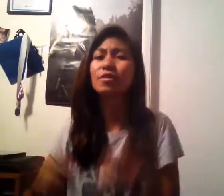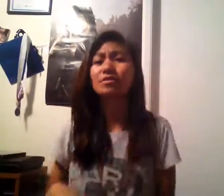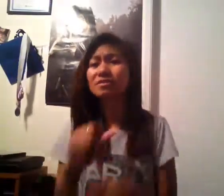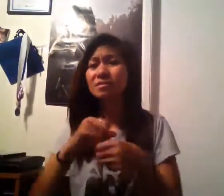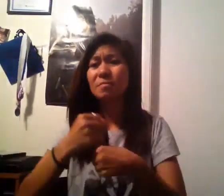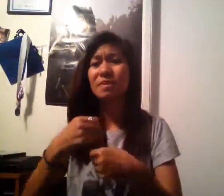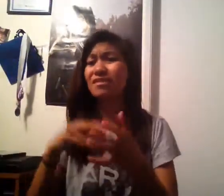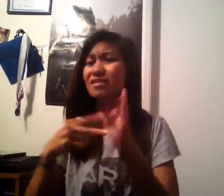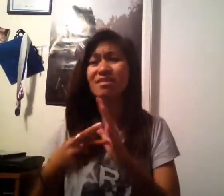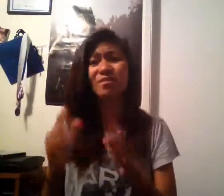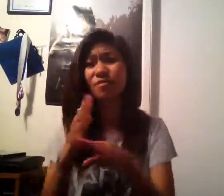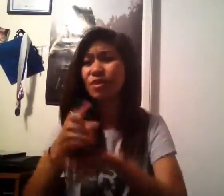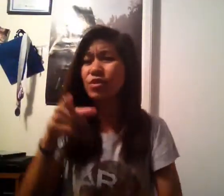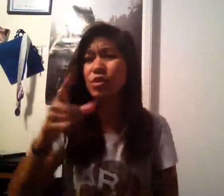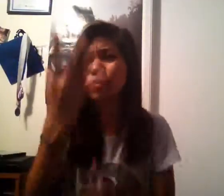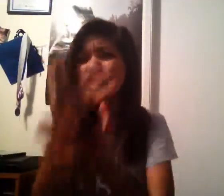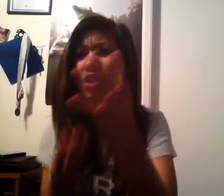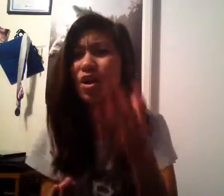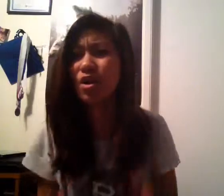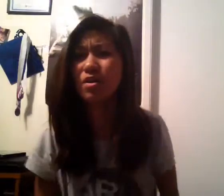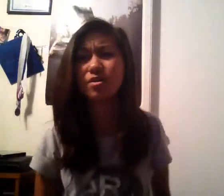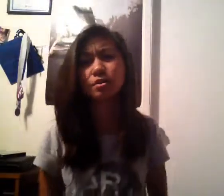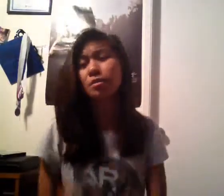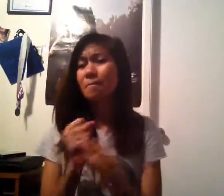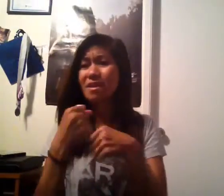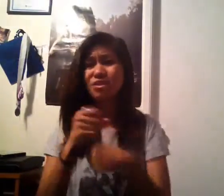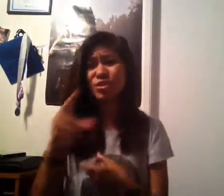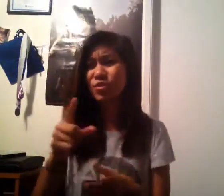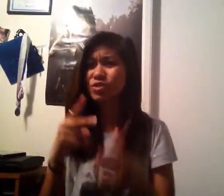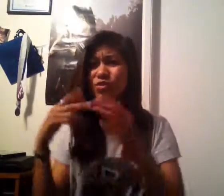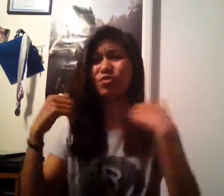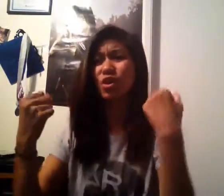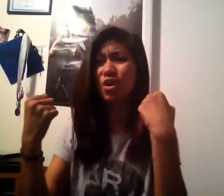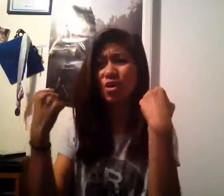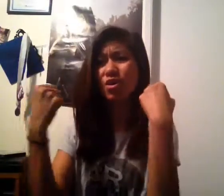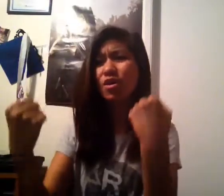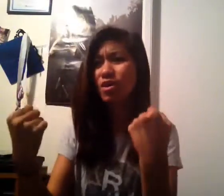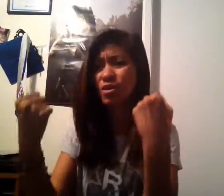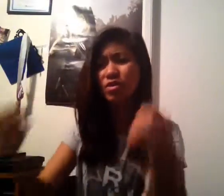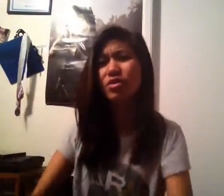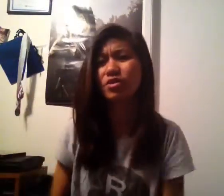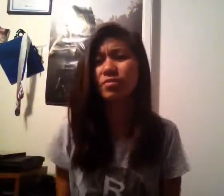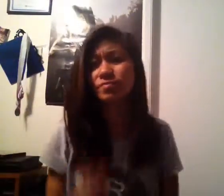Doesn't mean I'm over cause you're gone. What doesn't kill you makes you stronger, stronger.